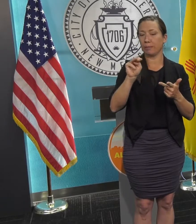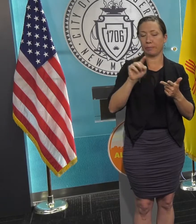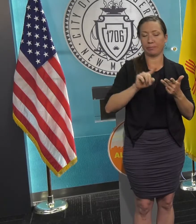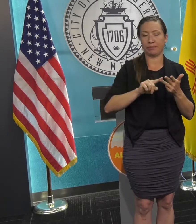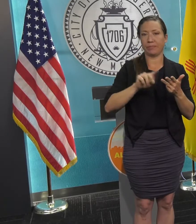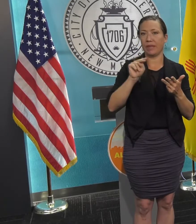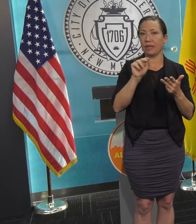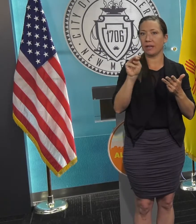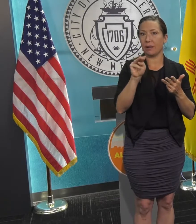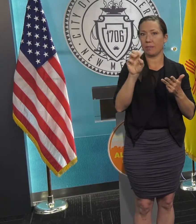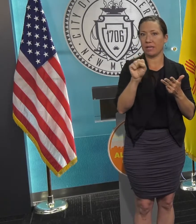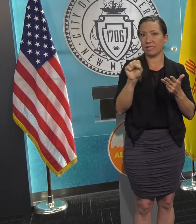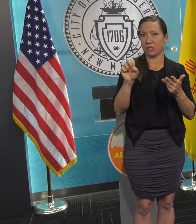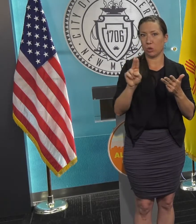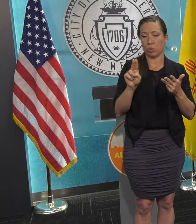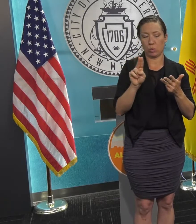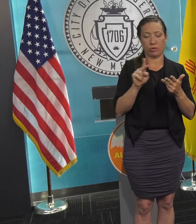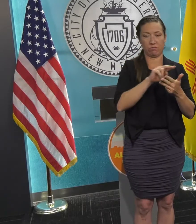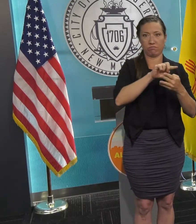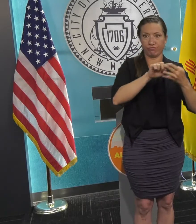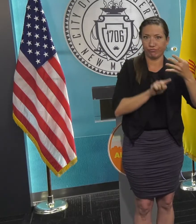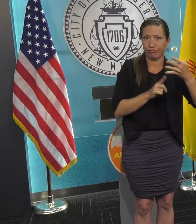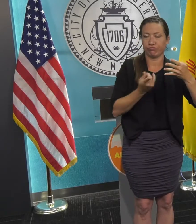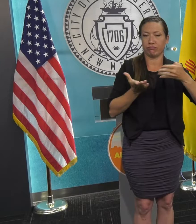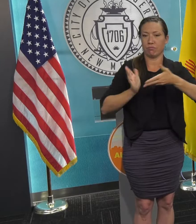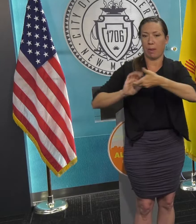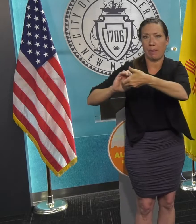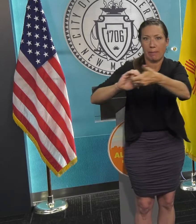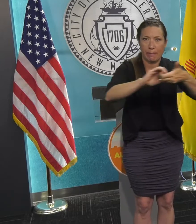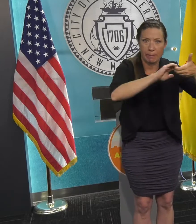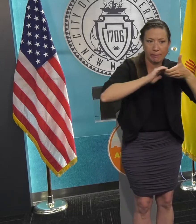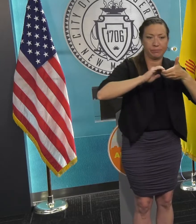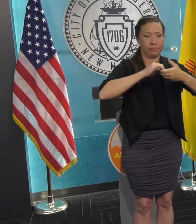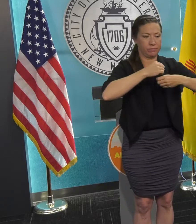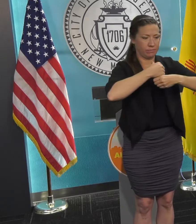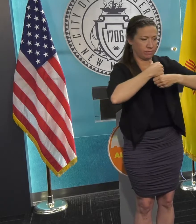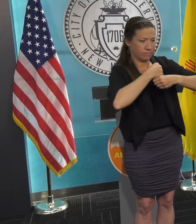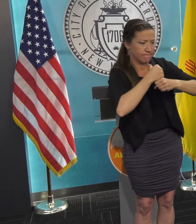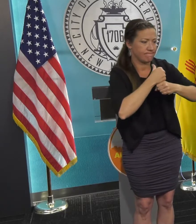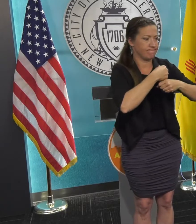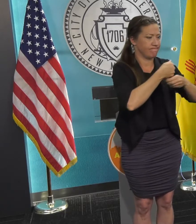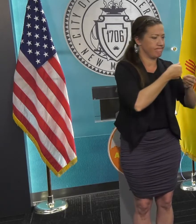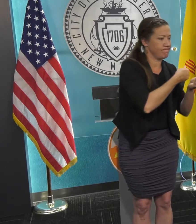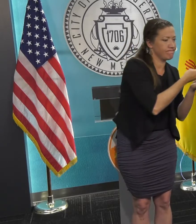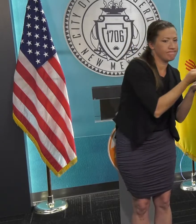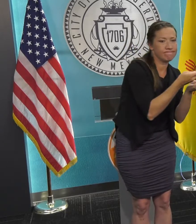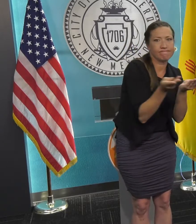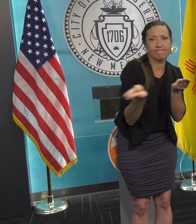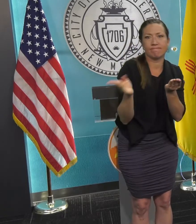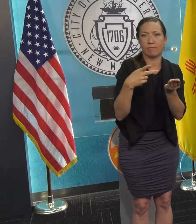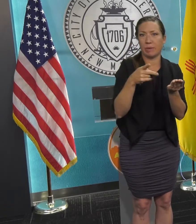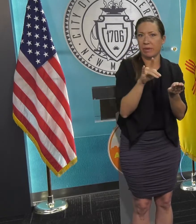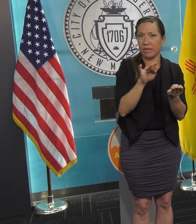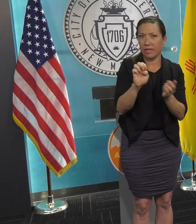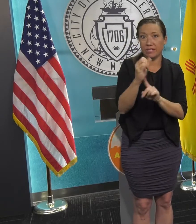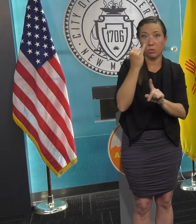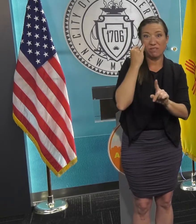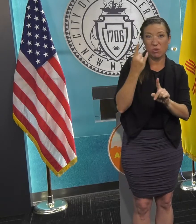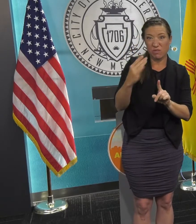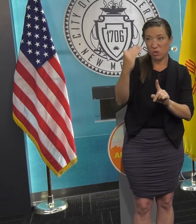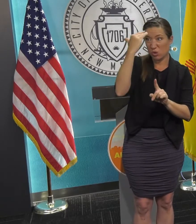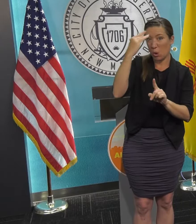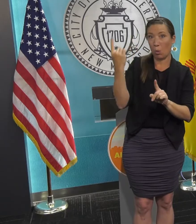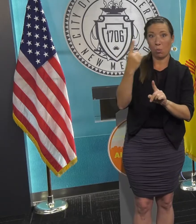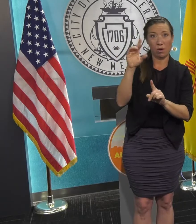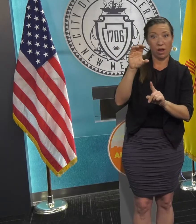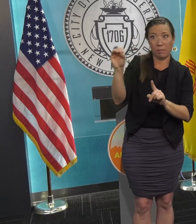distribute personal protective equipment. So if you know a manufacturer or have extra personal protection equipment, we're